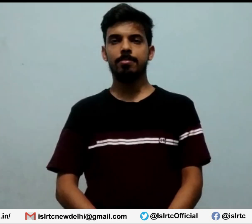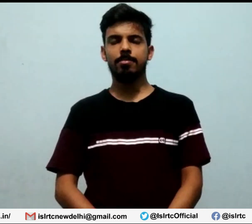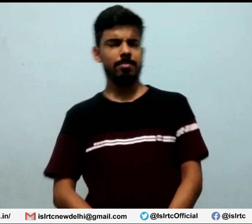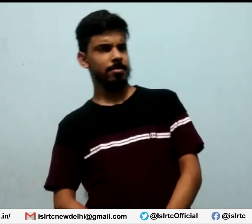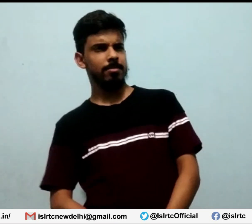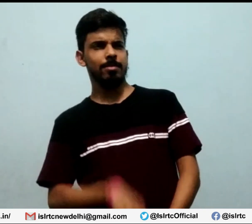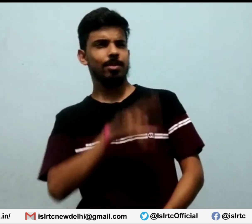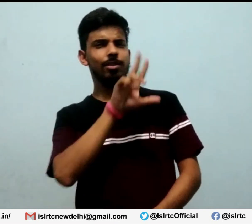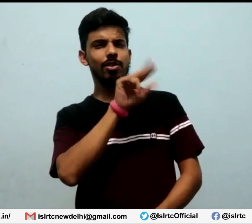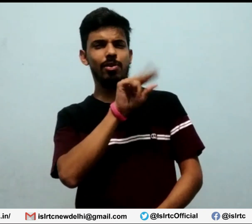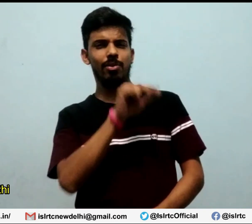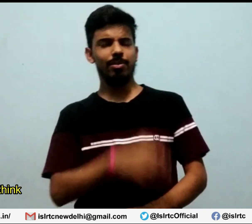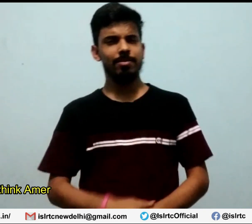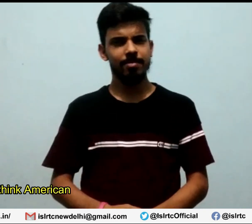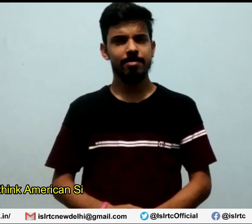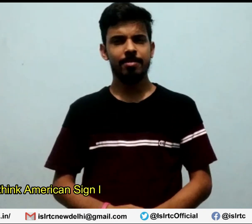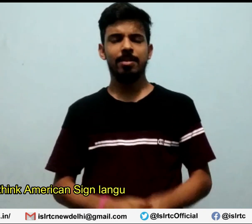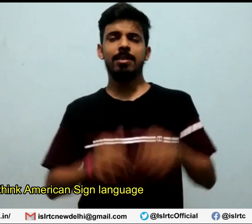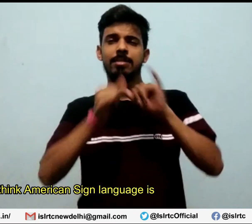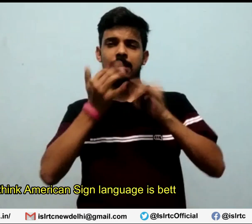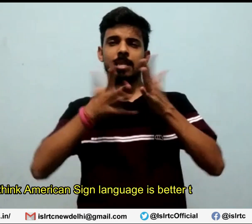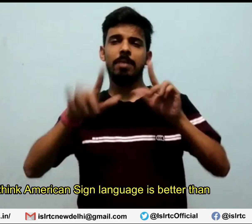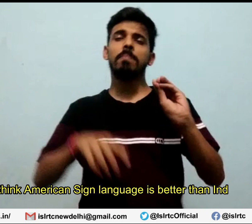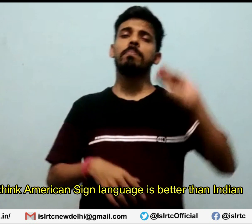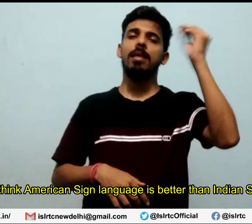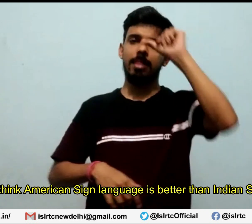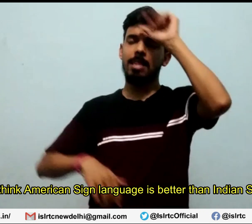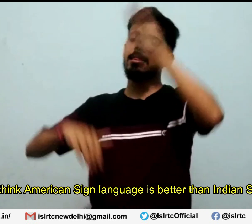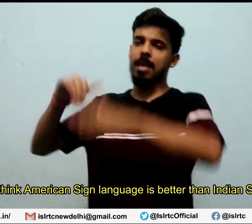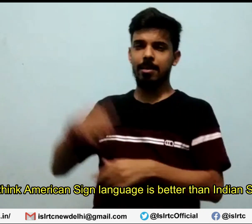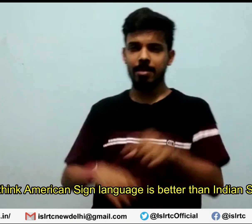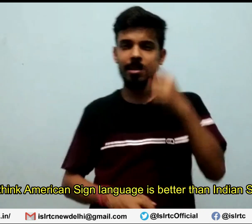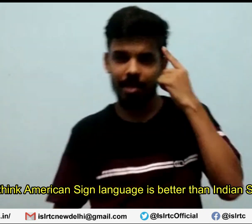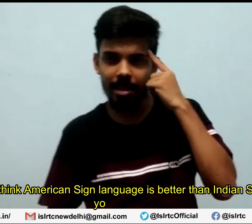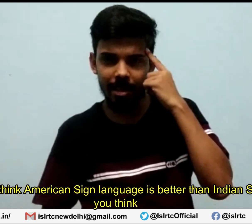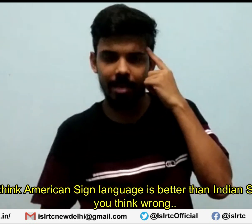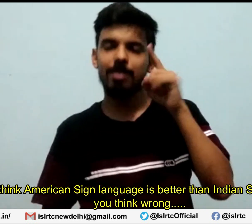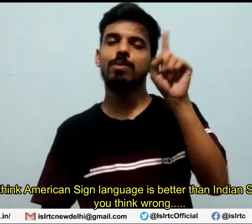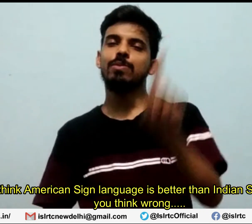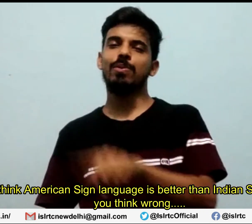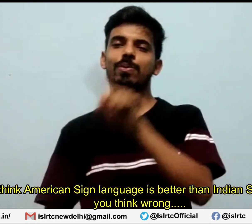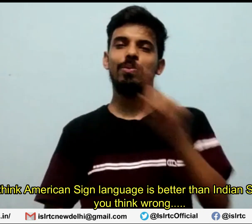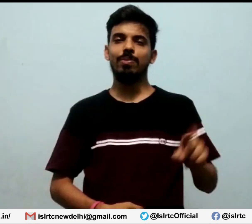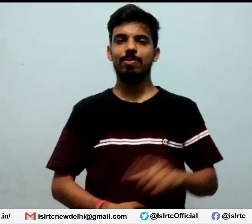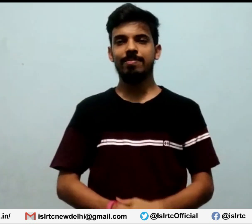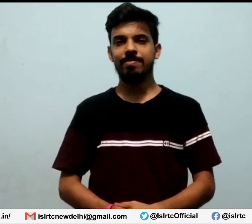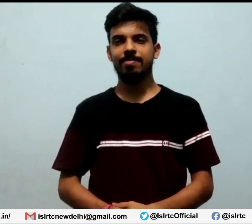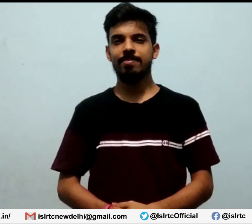You think American Sign Language is better than Indian Sign Language? You think wrong. All over the world there are